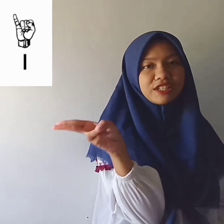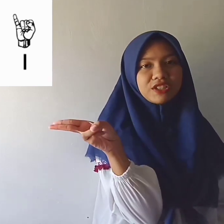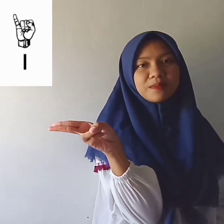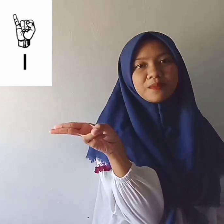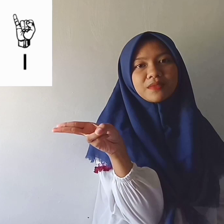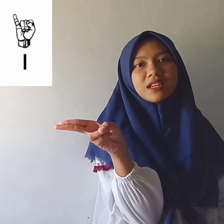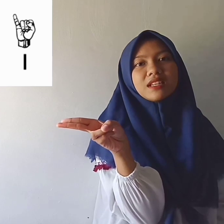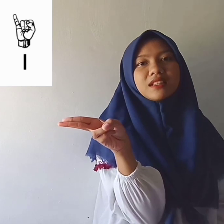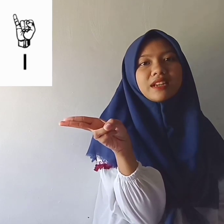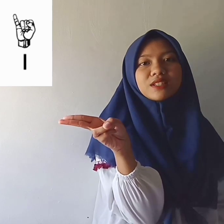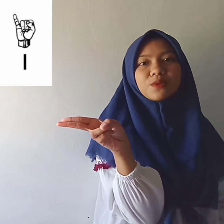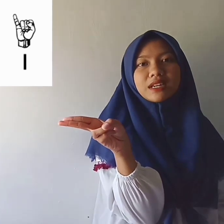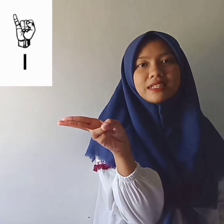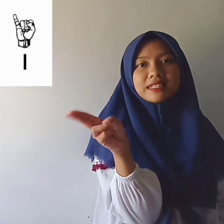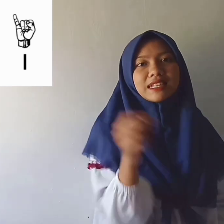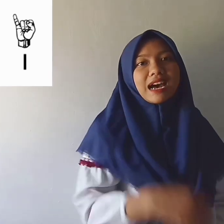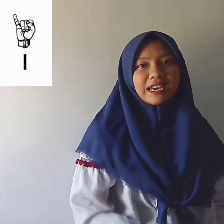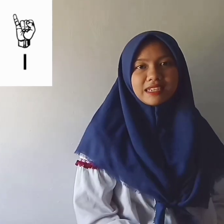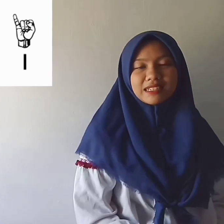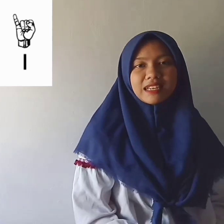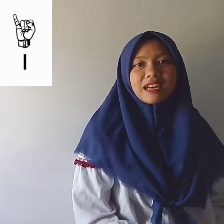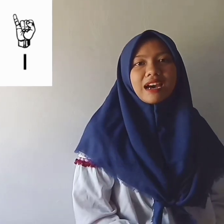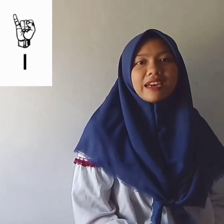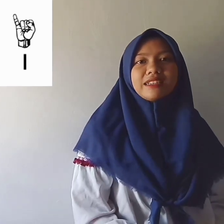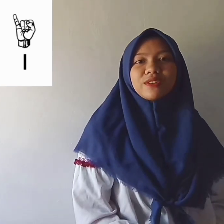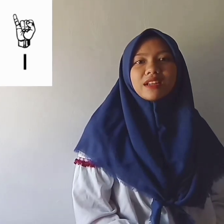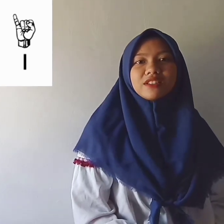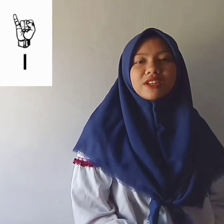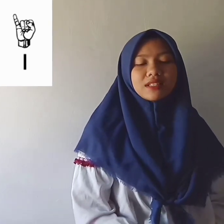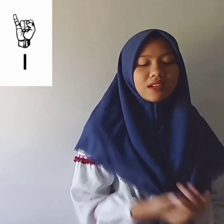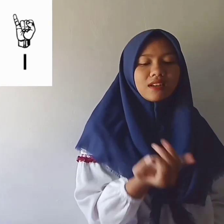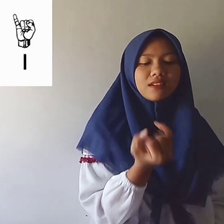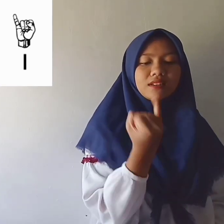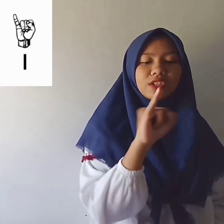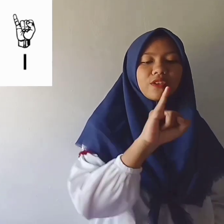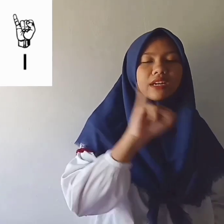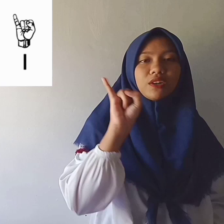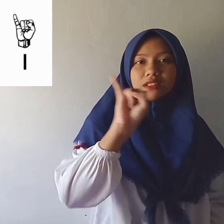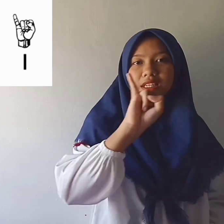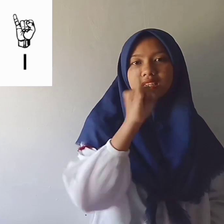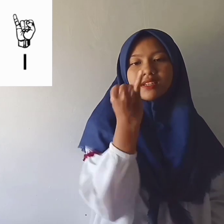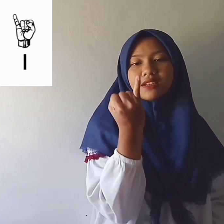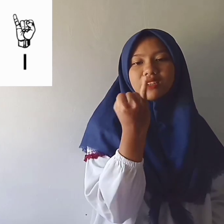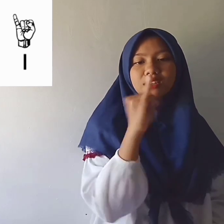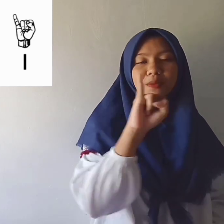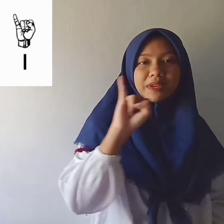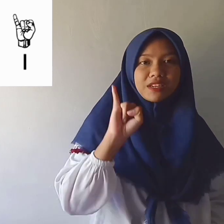H. The next one is I. I, you can just require only your pinky